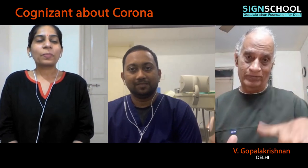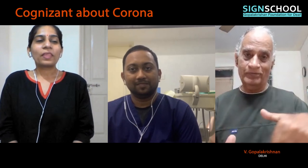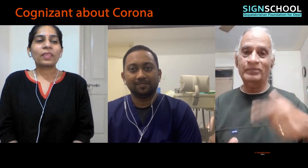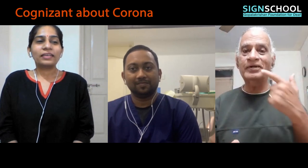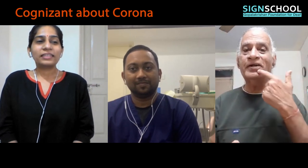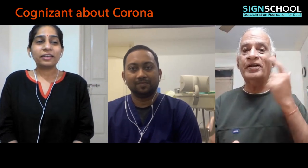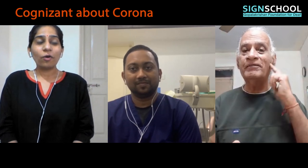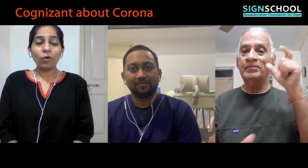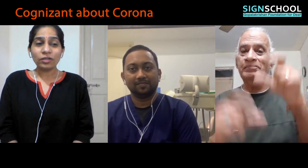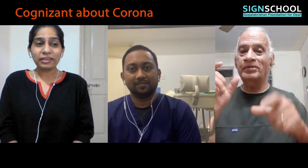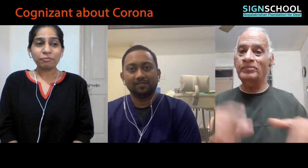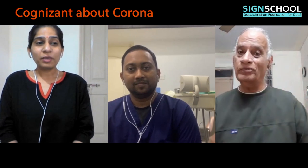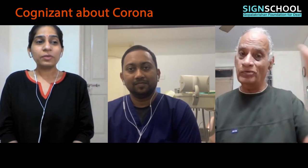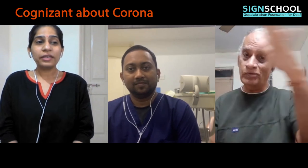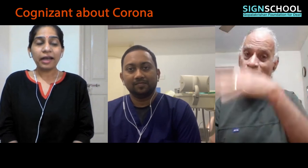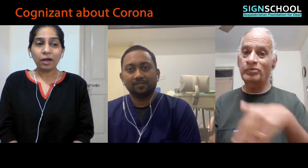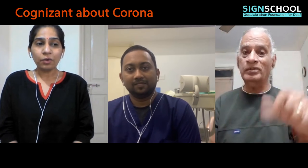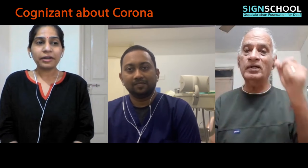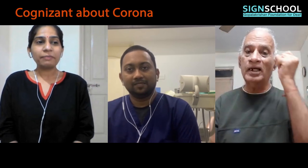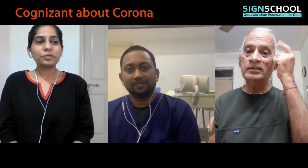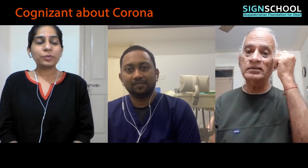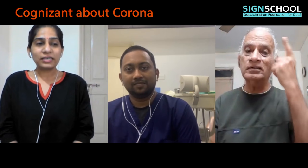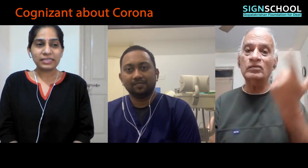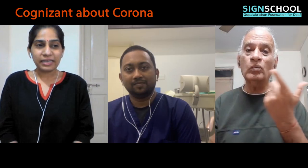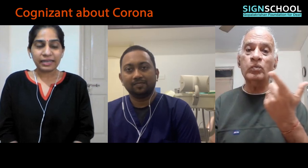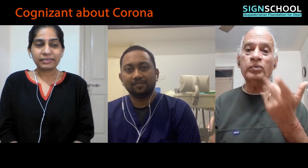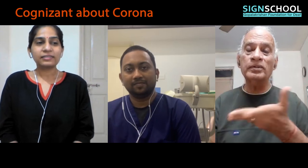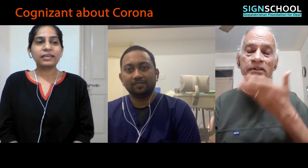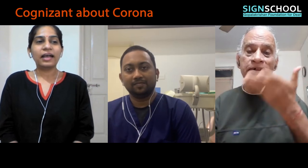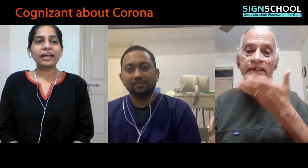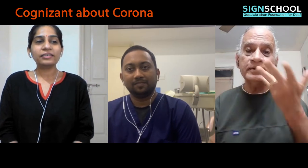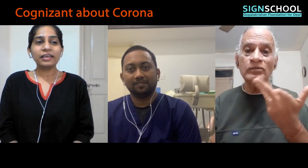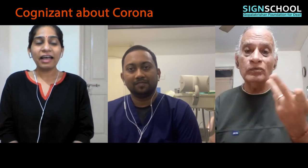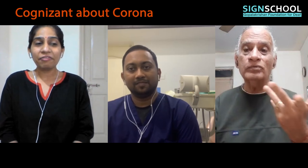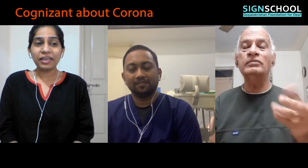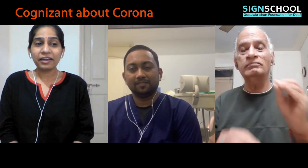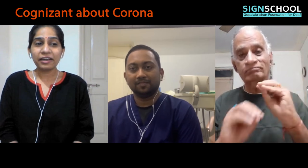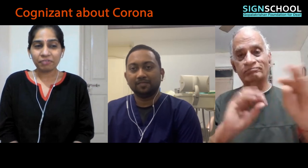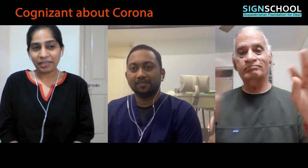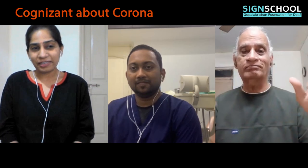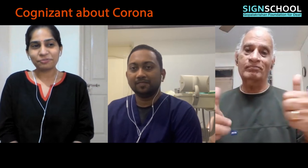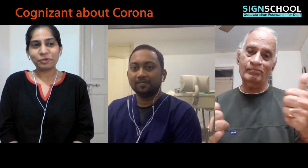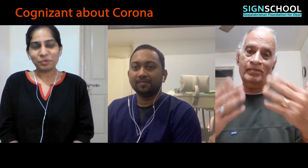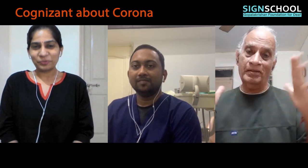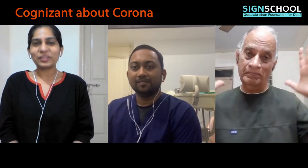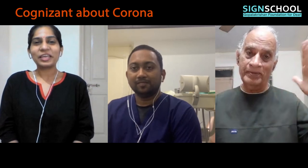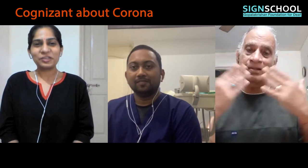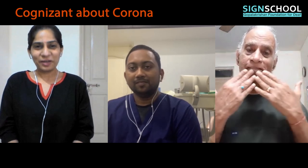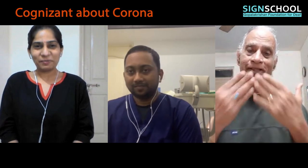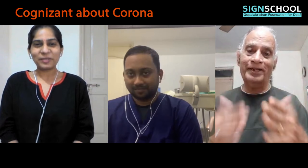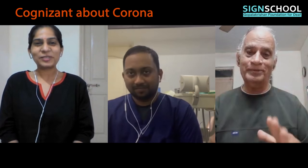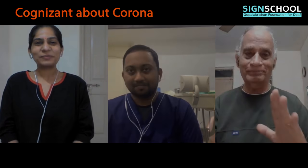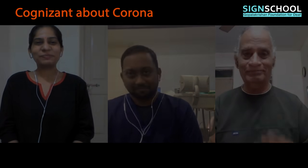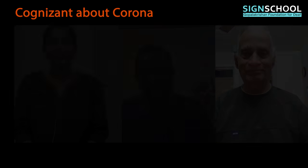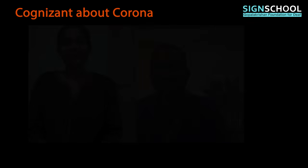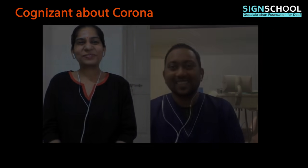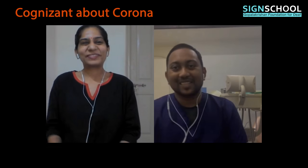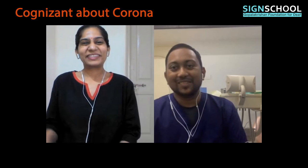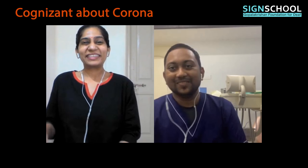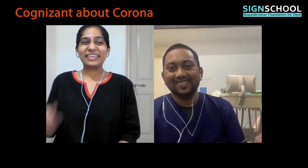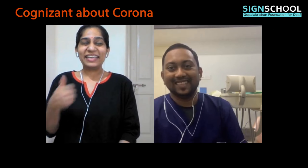you that all the deaf people now are able to understand and have their advice from you. Thank you very